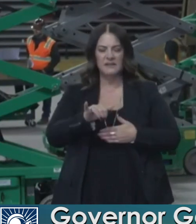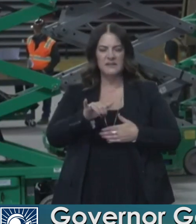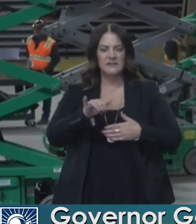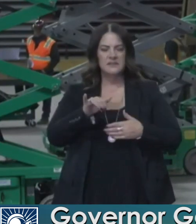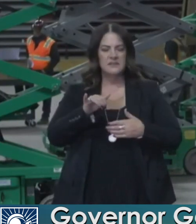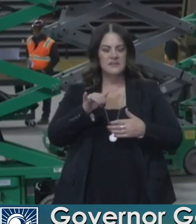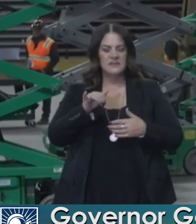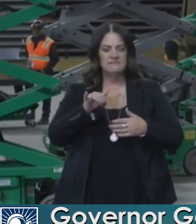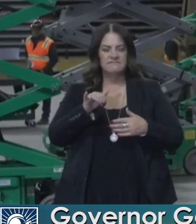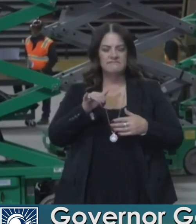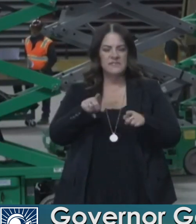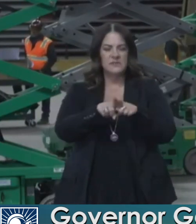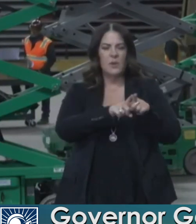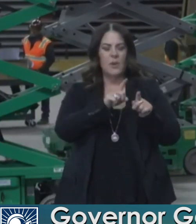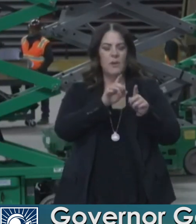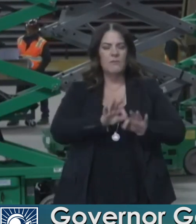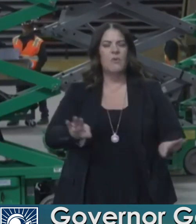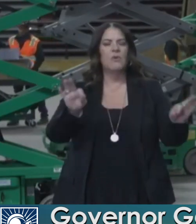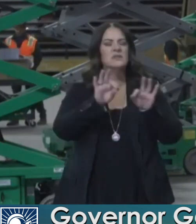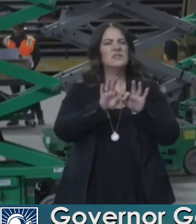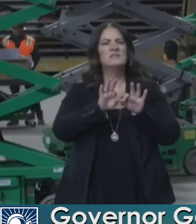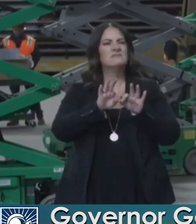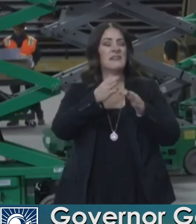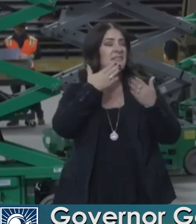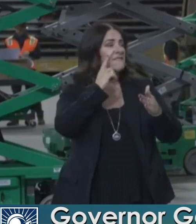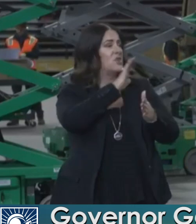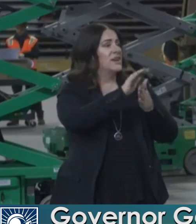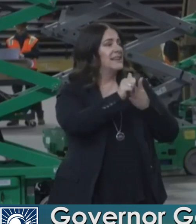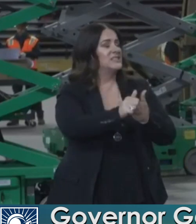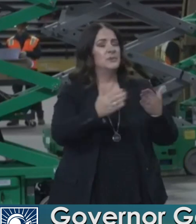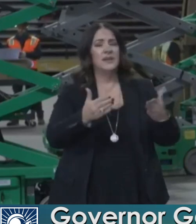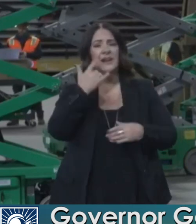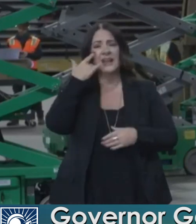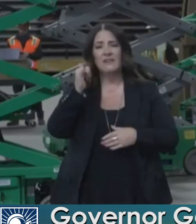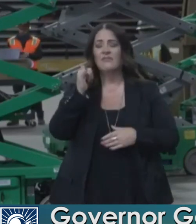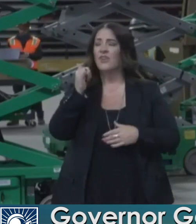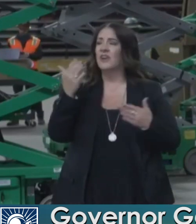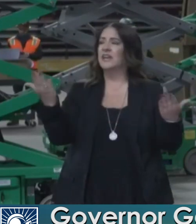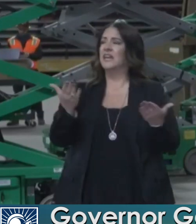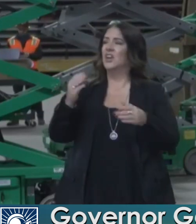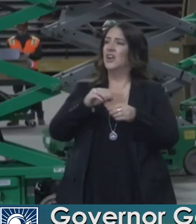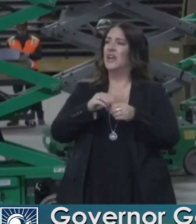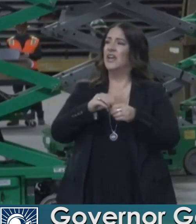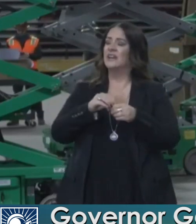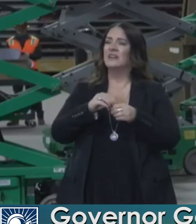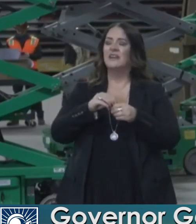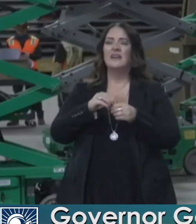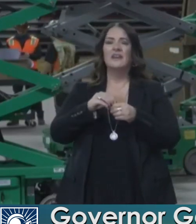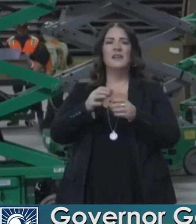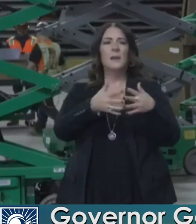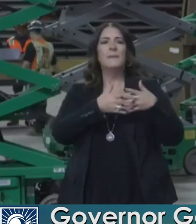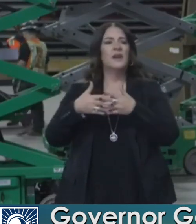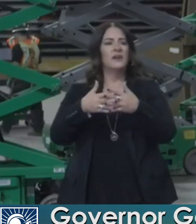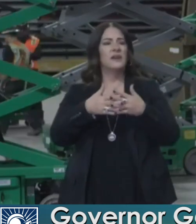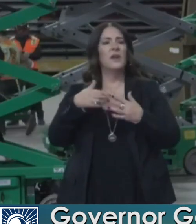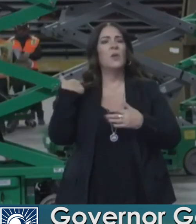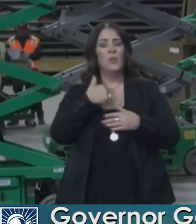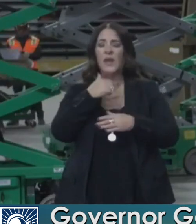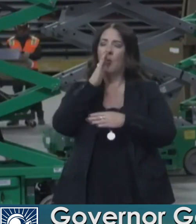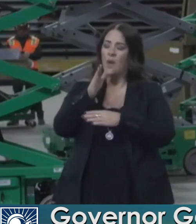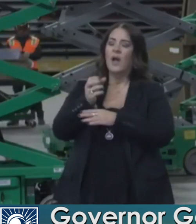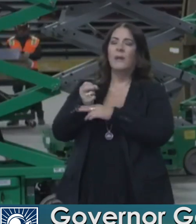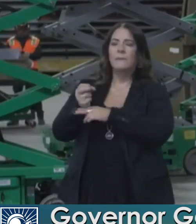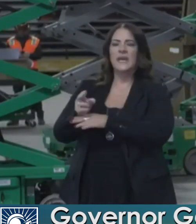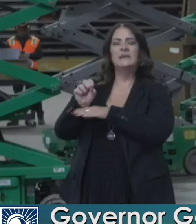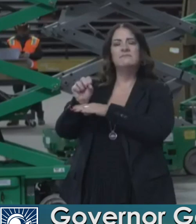is, thanks to your leadership, we in California and we in America will triumph over this. And I thank